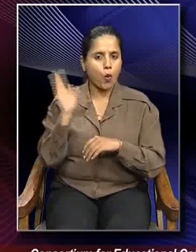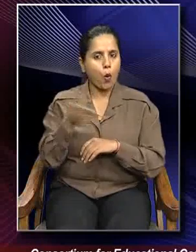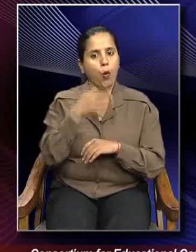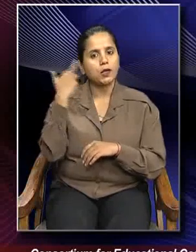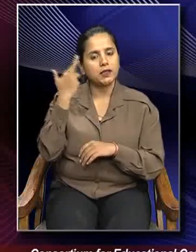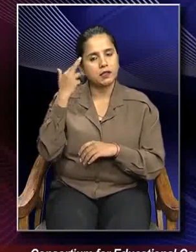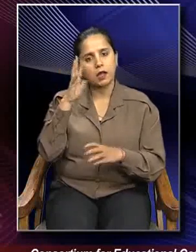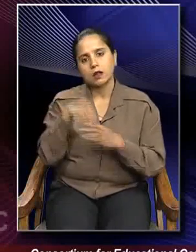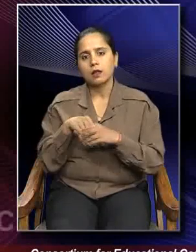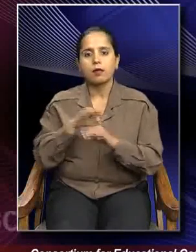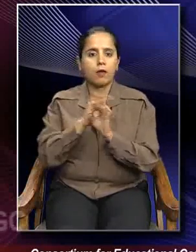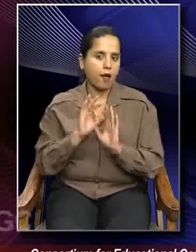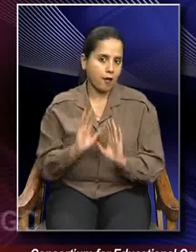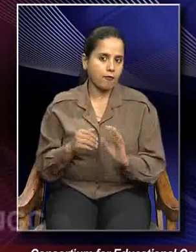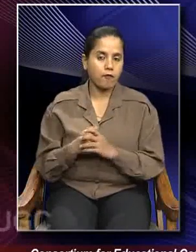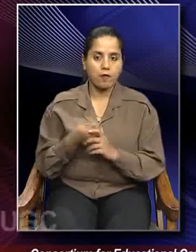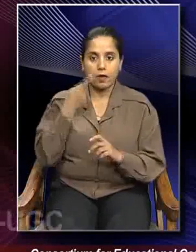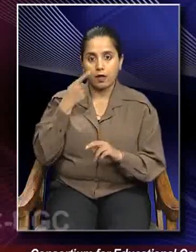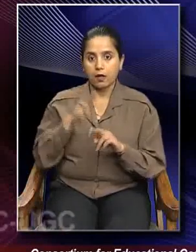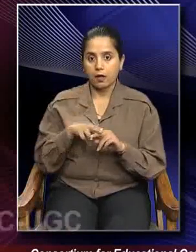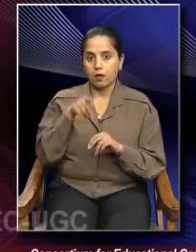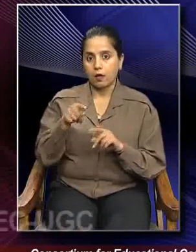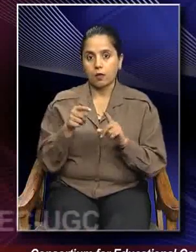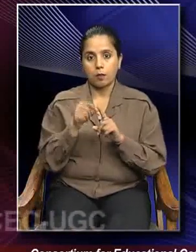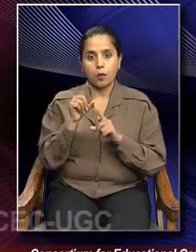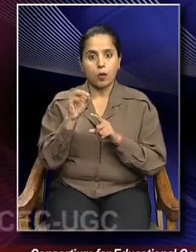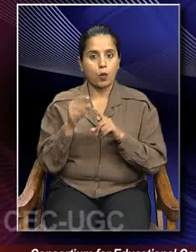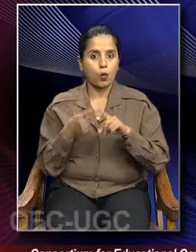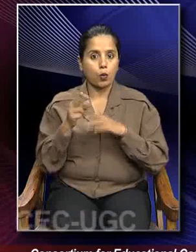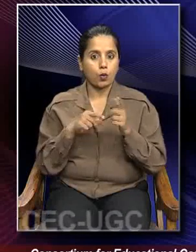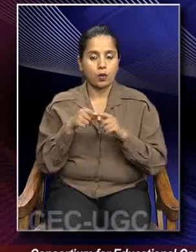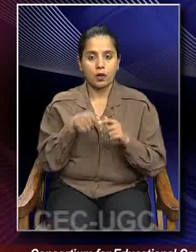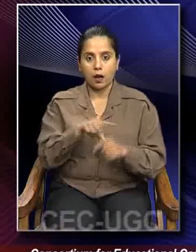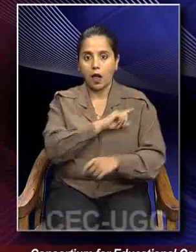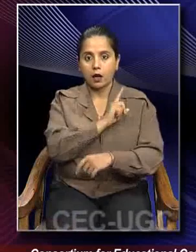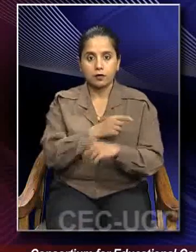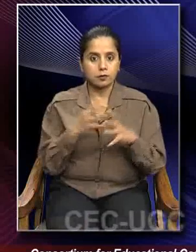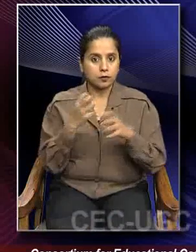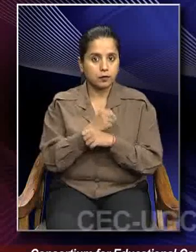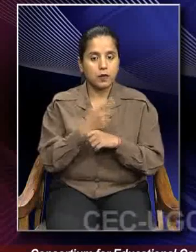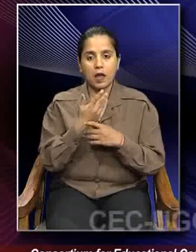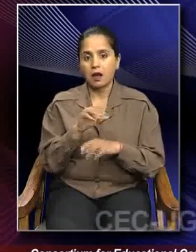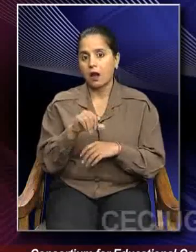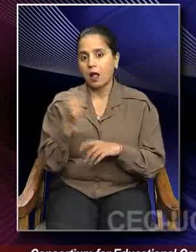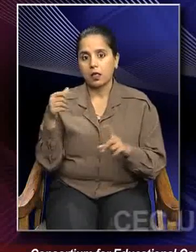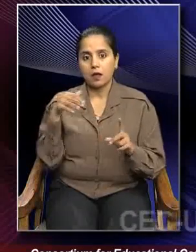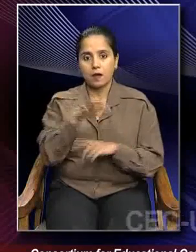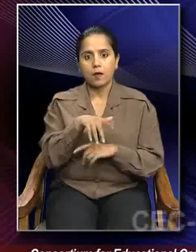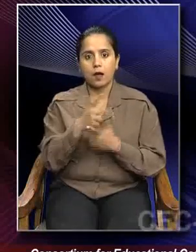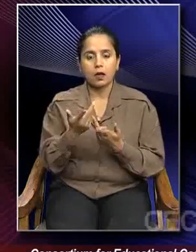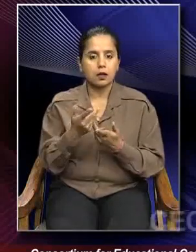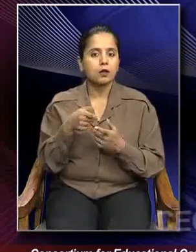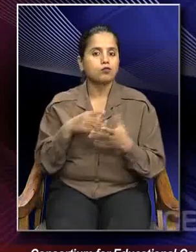cause. And if the potent energy is absent, no effect can be